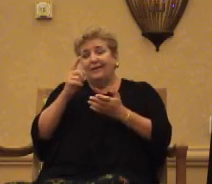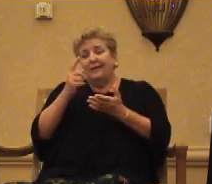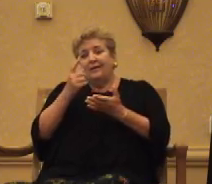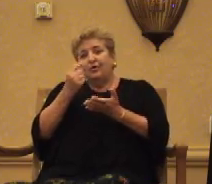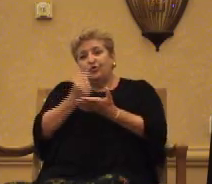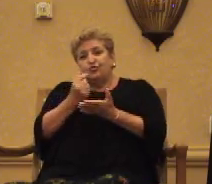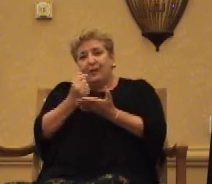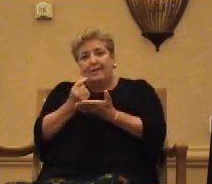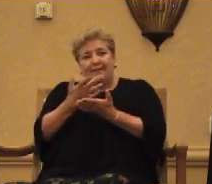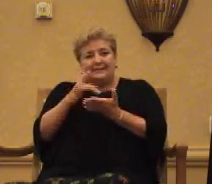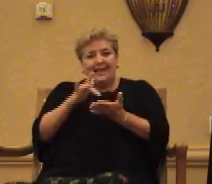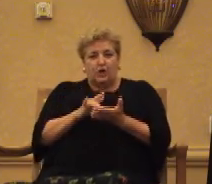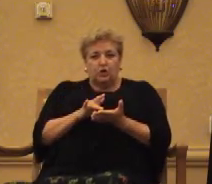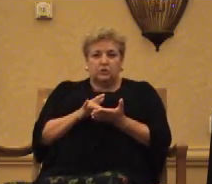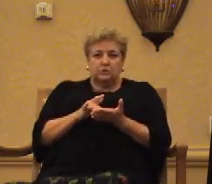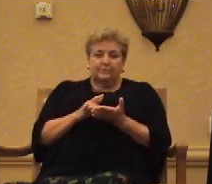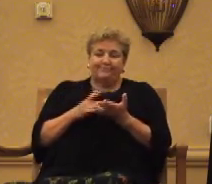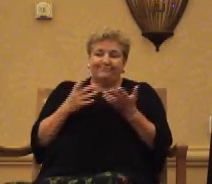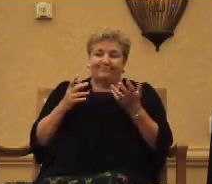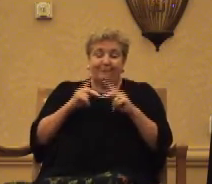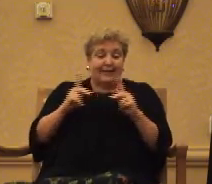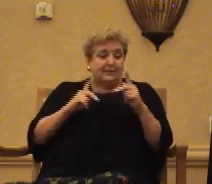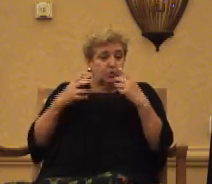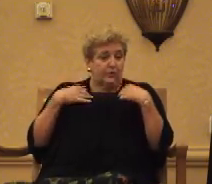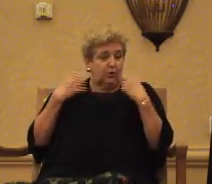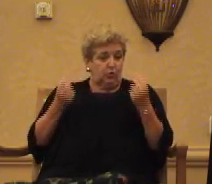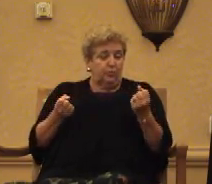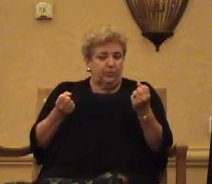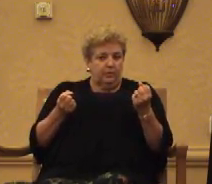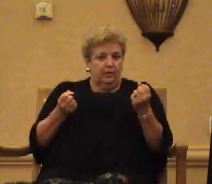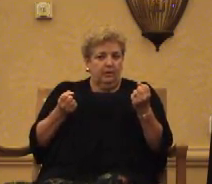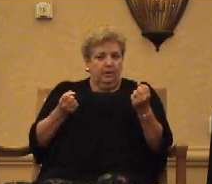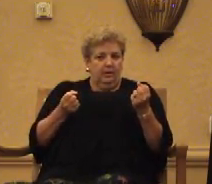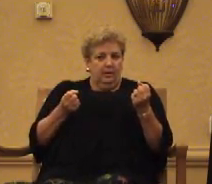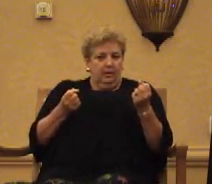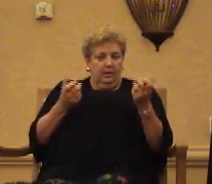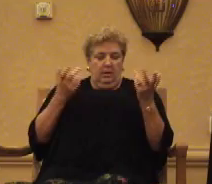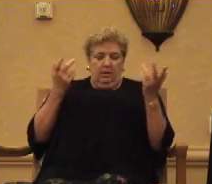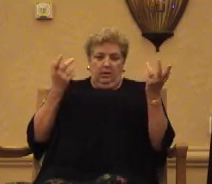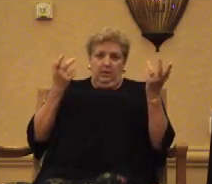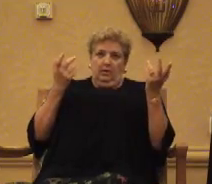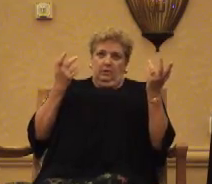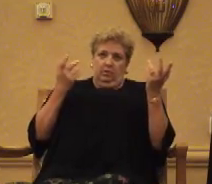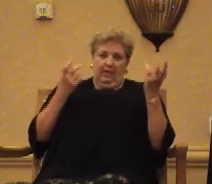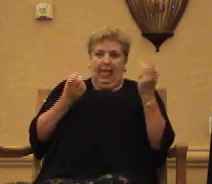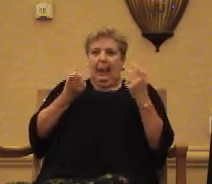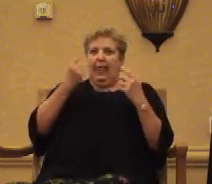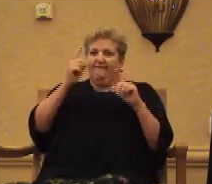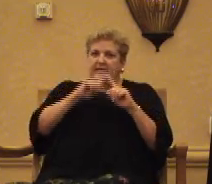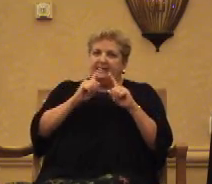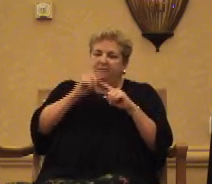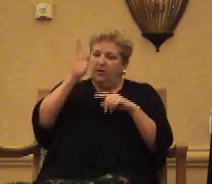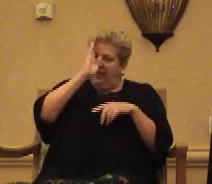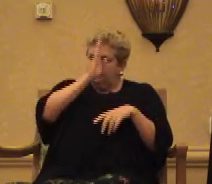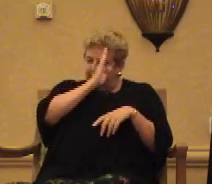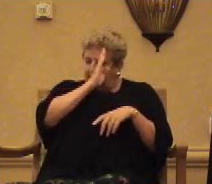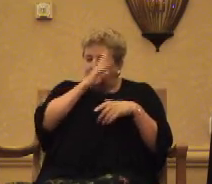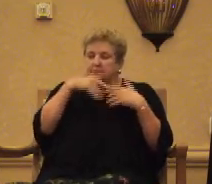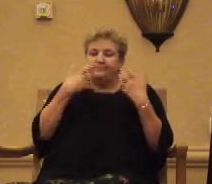one refers to it in our book. I never thought of them as that at the time, but I was in 11 of those places. I got